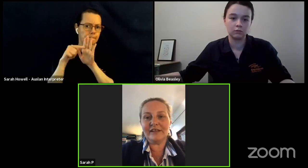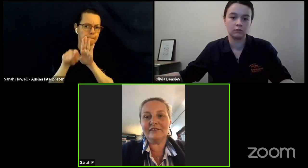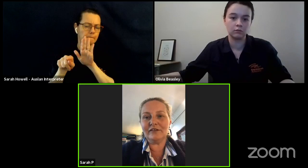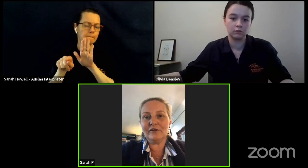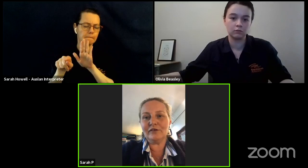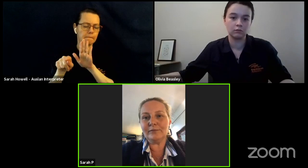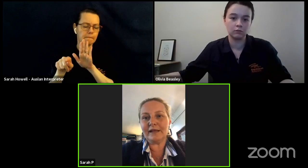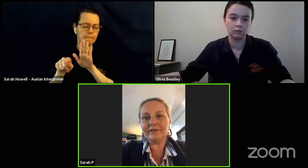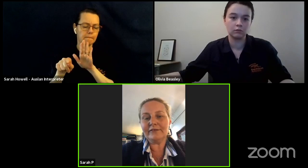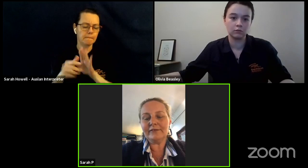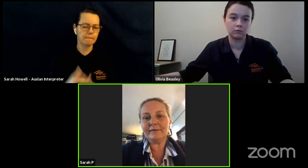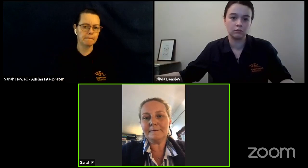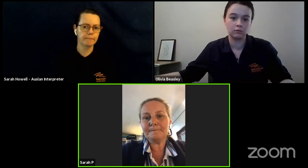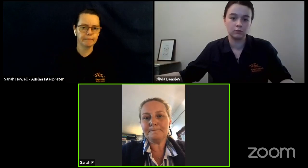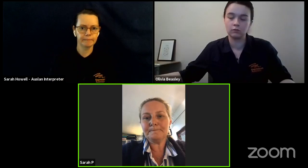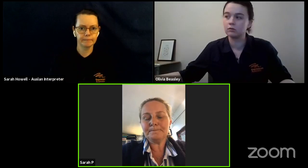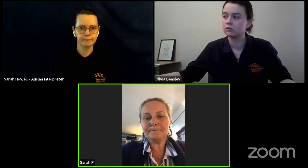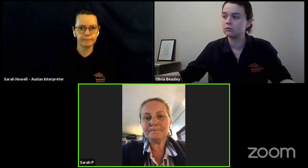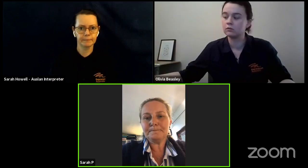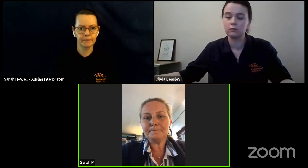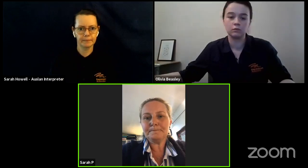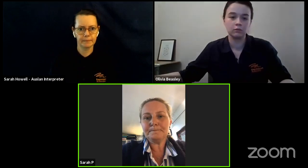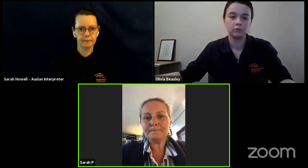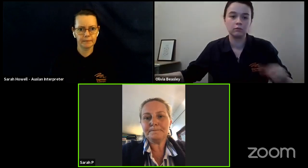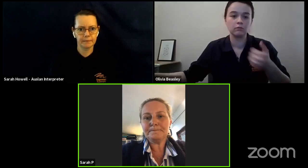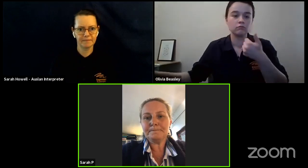the disease in the first place.